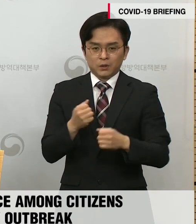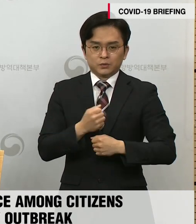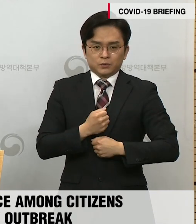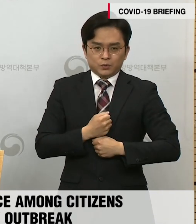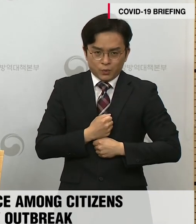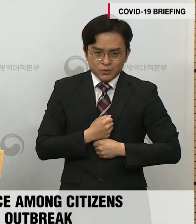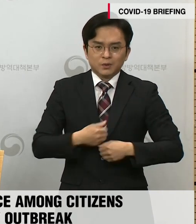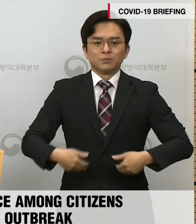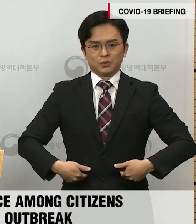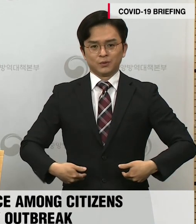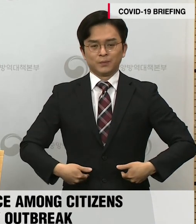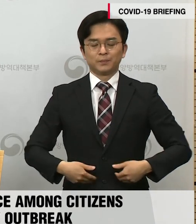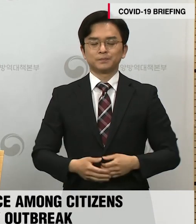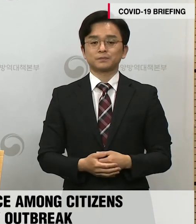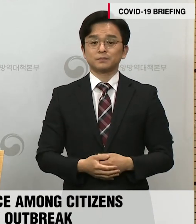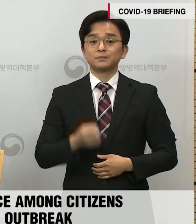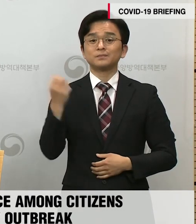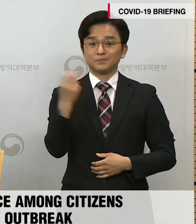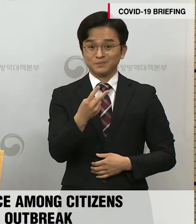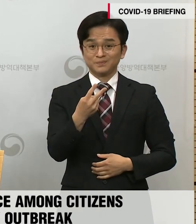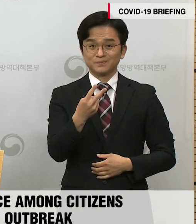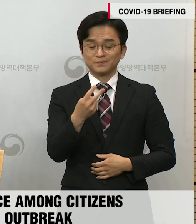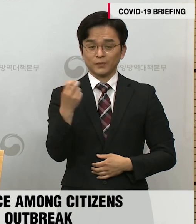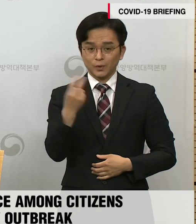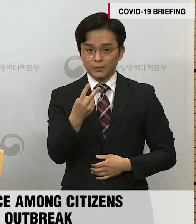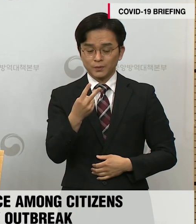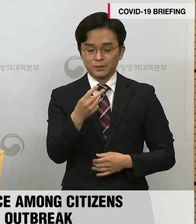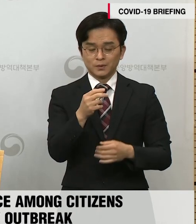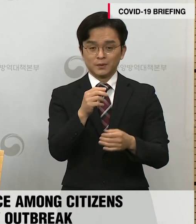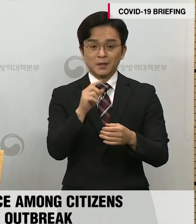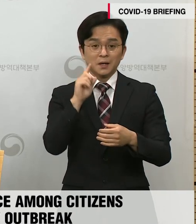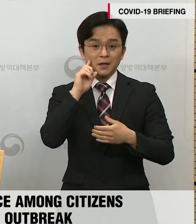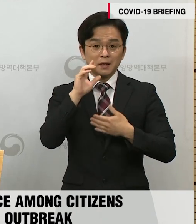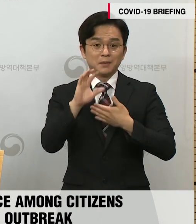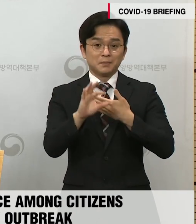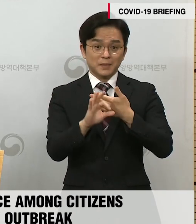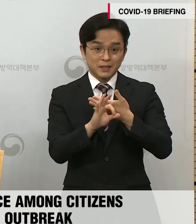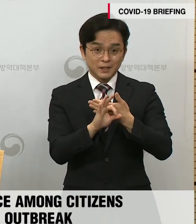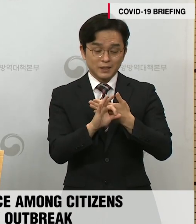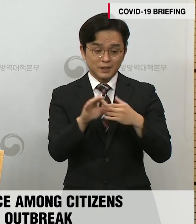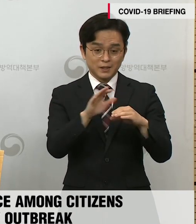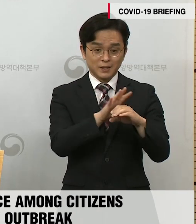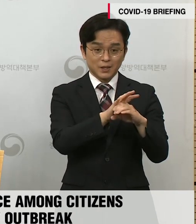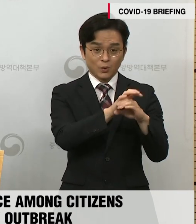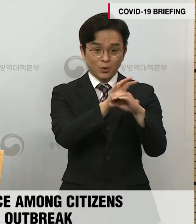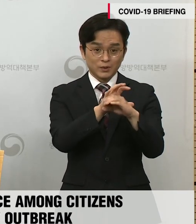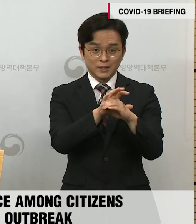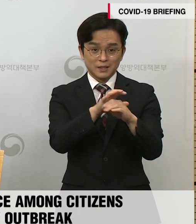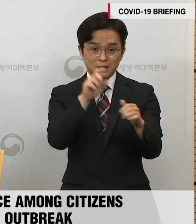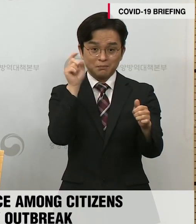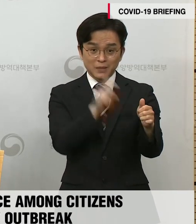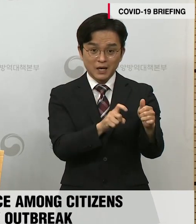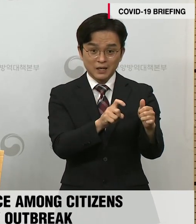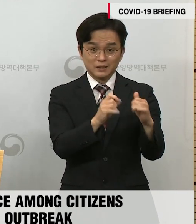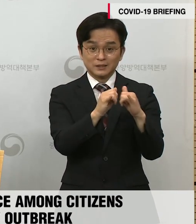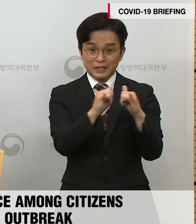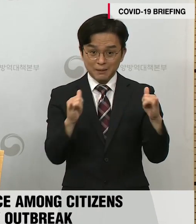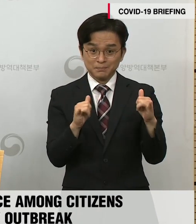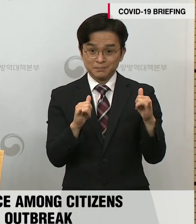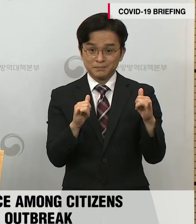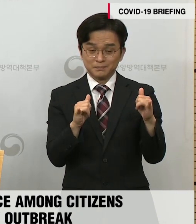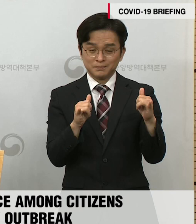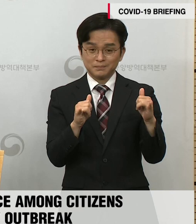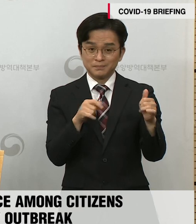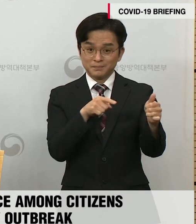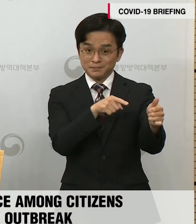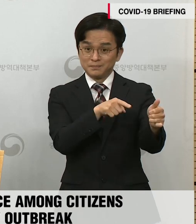our daily lives going forward. And moreover, if there is a confirmed case of COVID-19